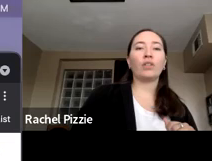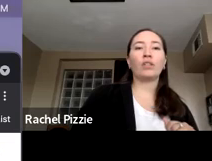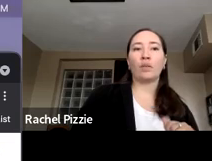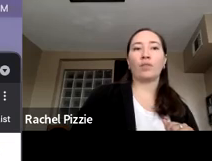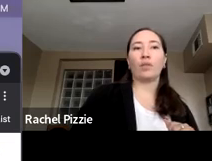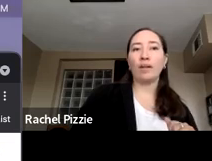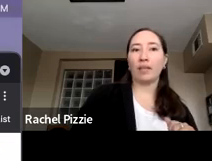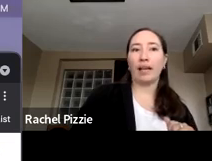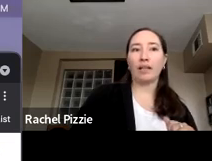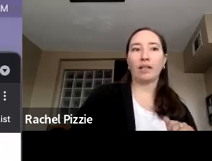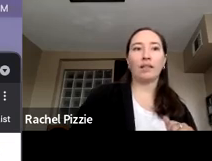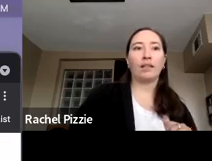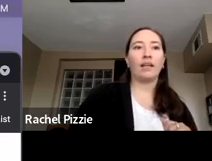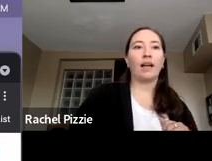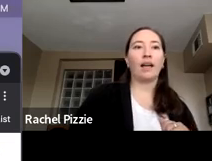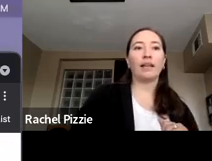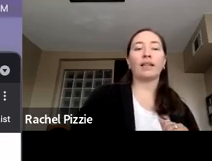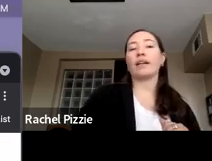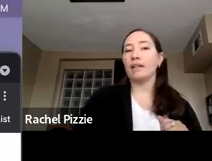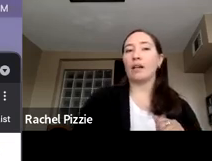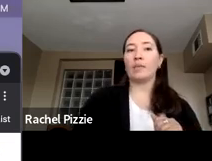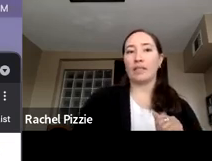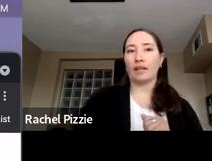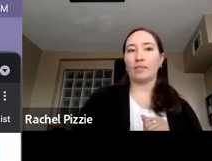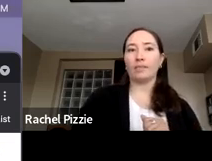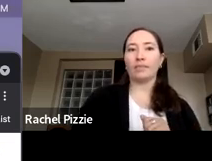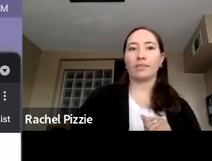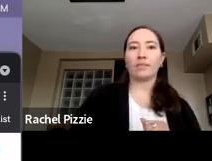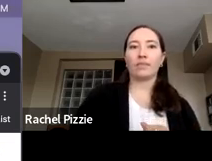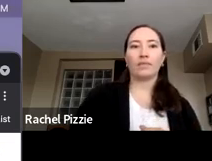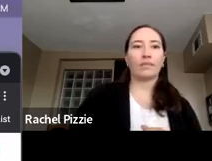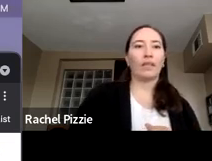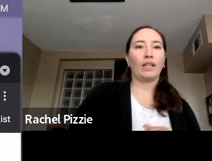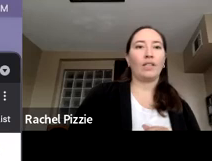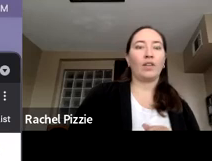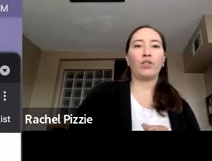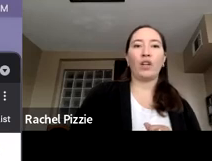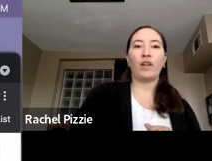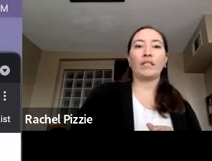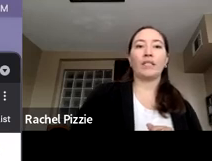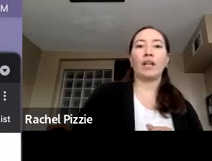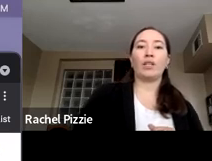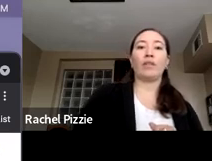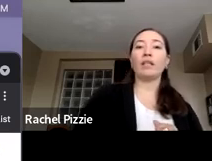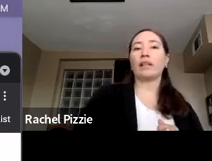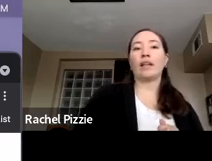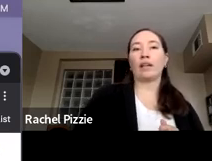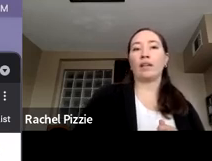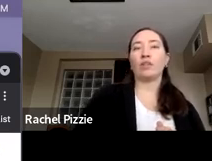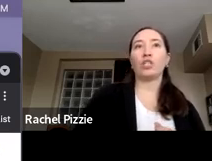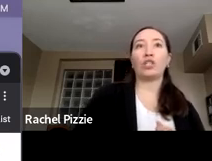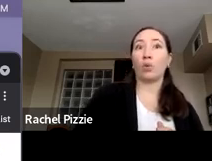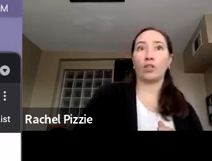In order to distribute the web link, I click anonymous link. And so it generates a unique